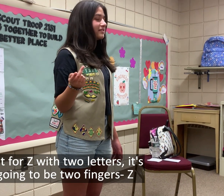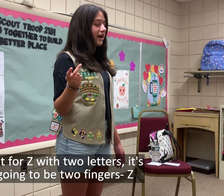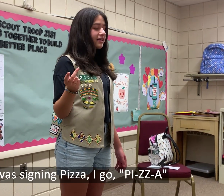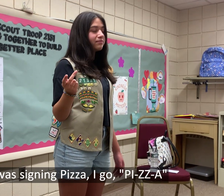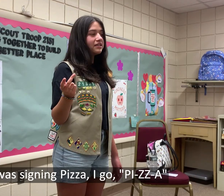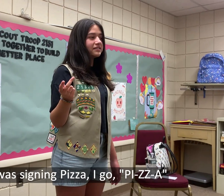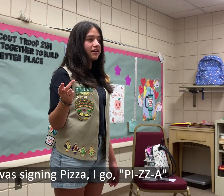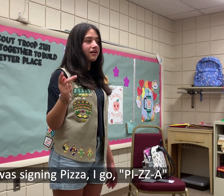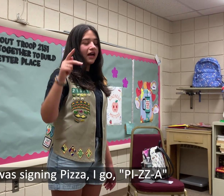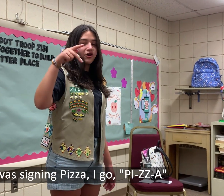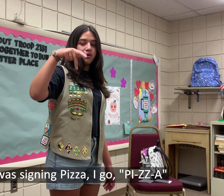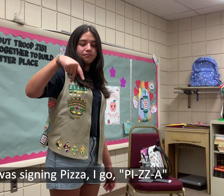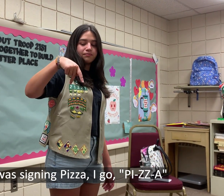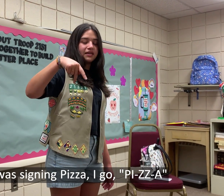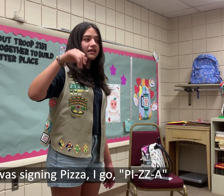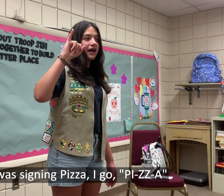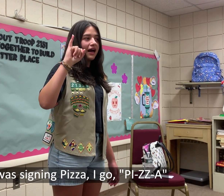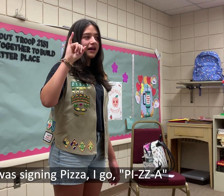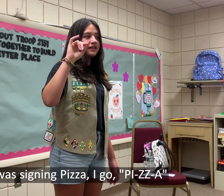signing pizza, I go PIZZA.